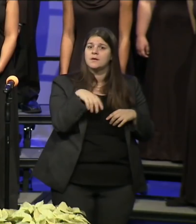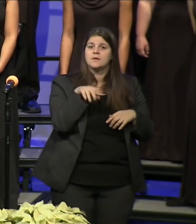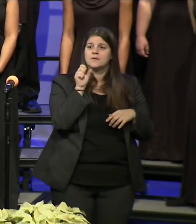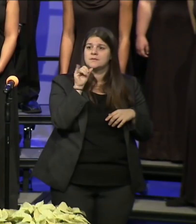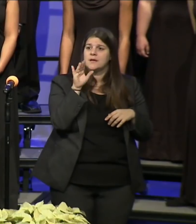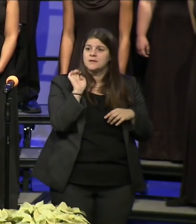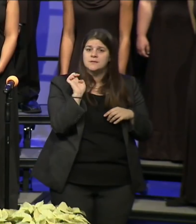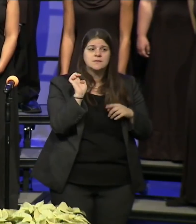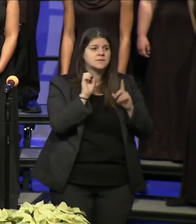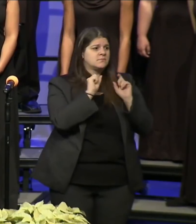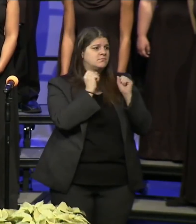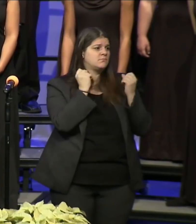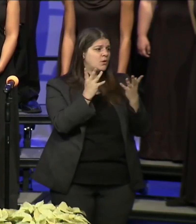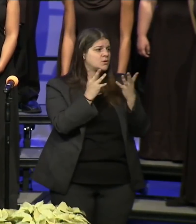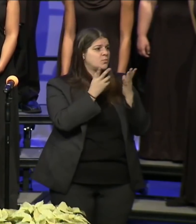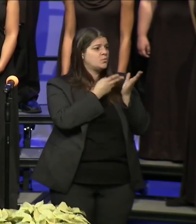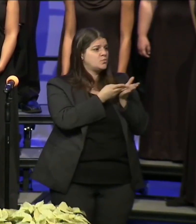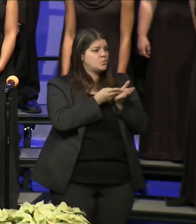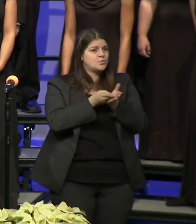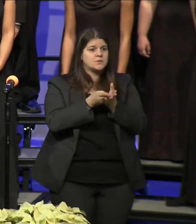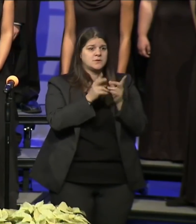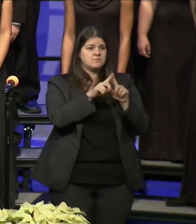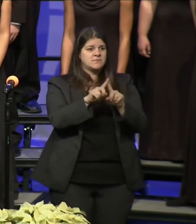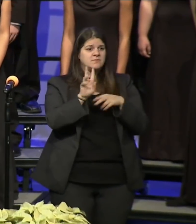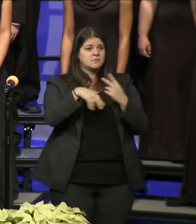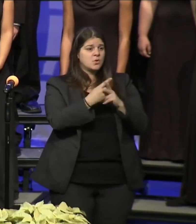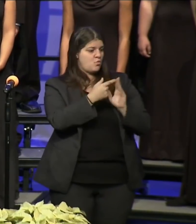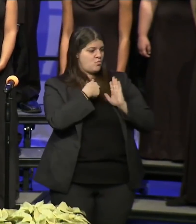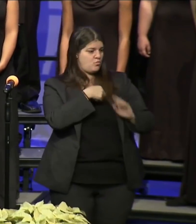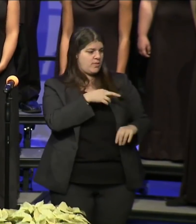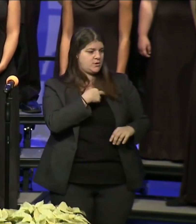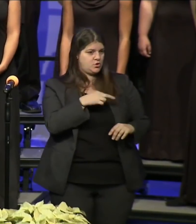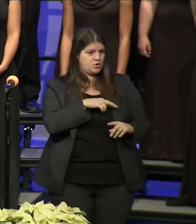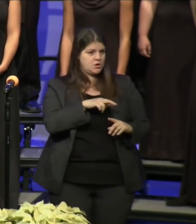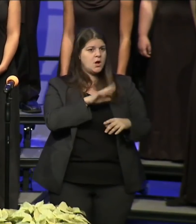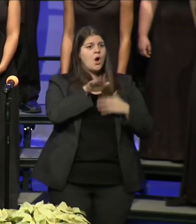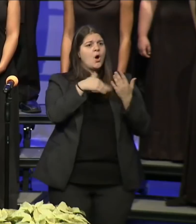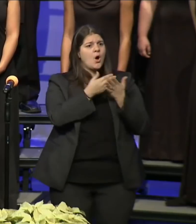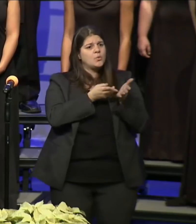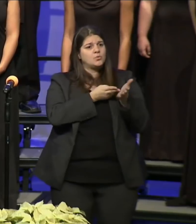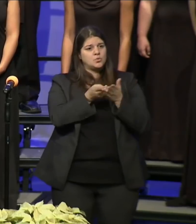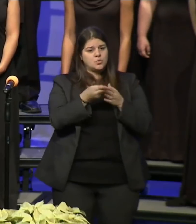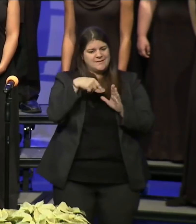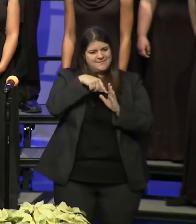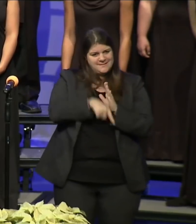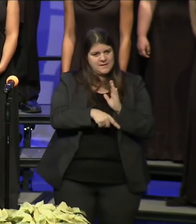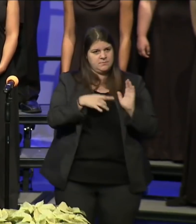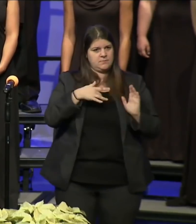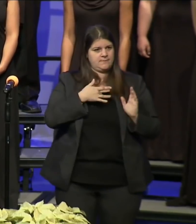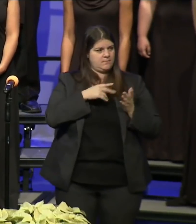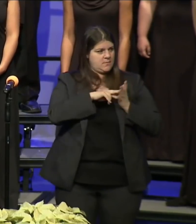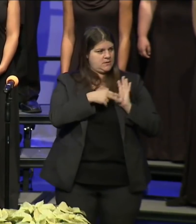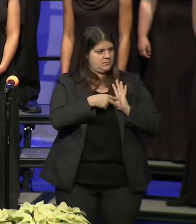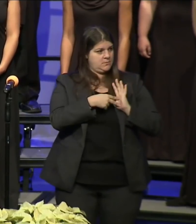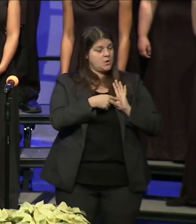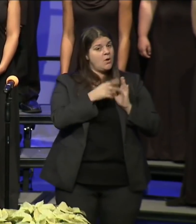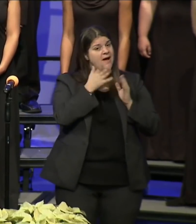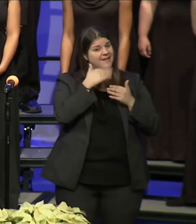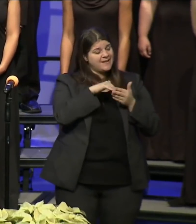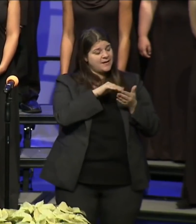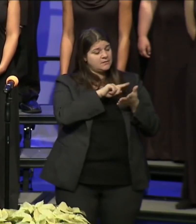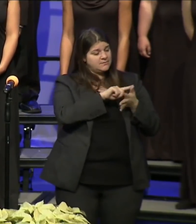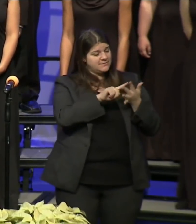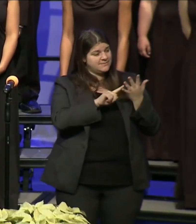science, multiple truths that are all true in the deepest sense of that word, for they lead us to labor